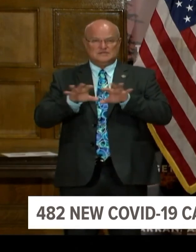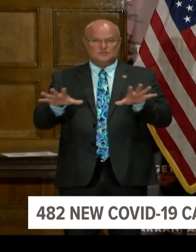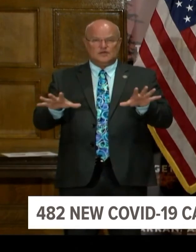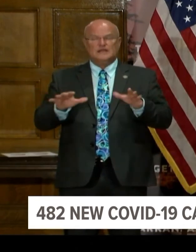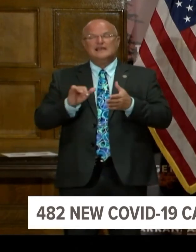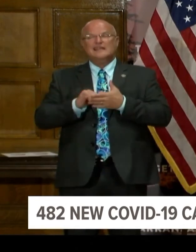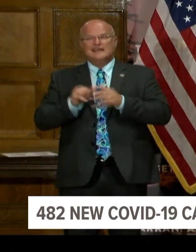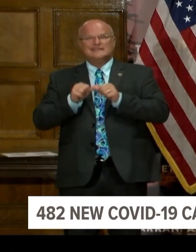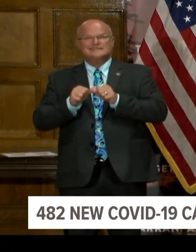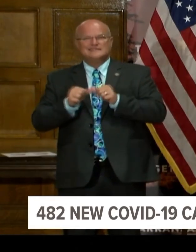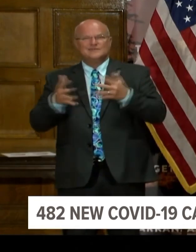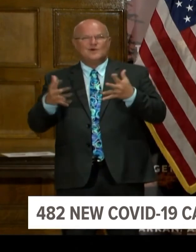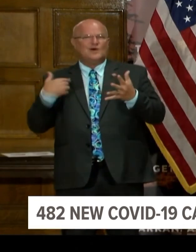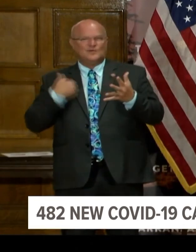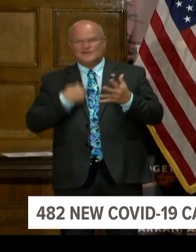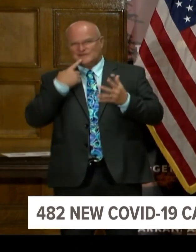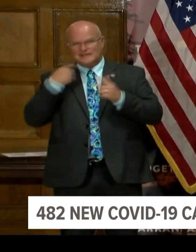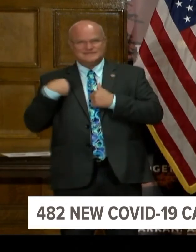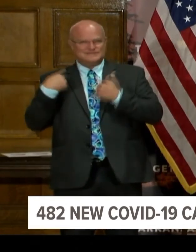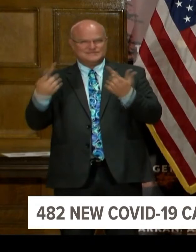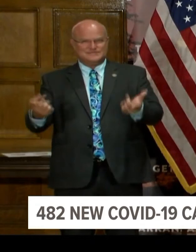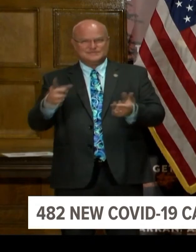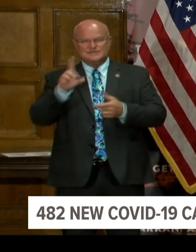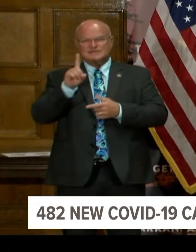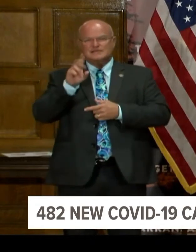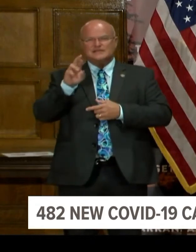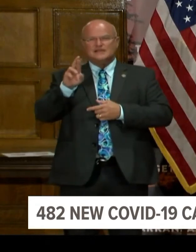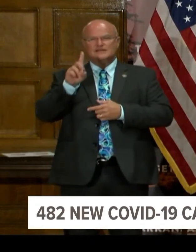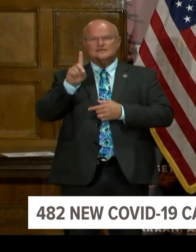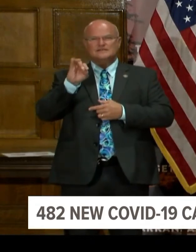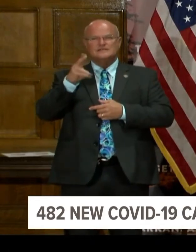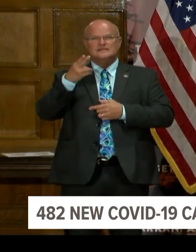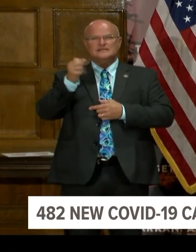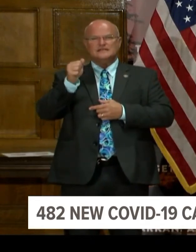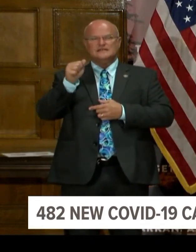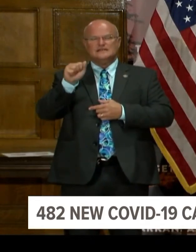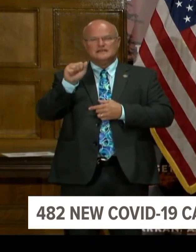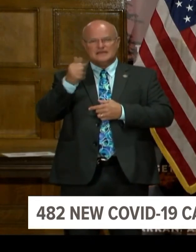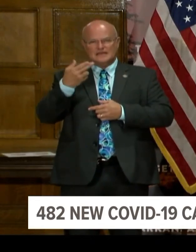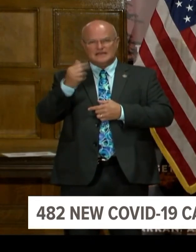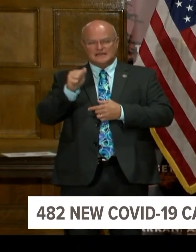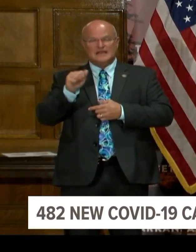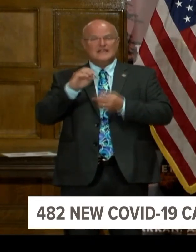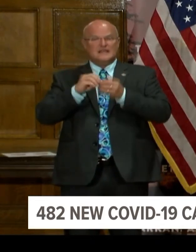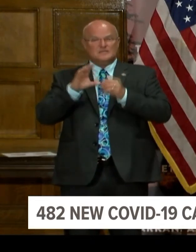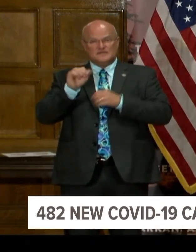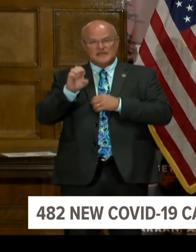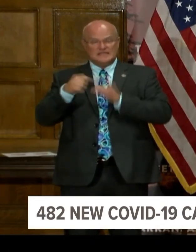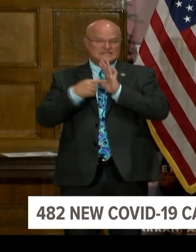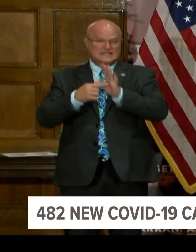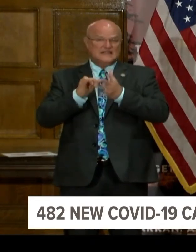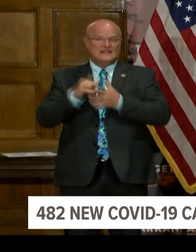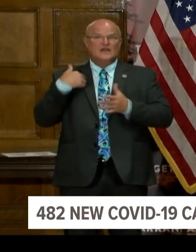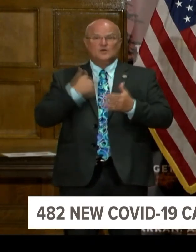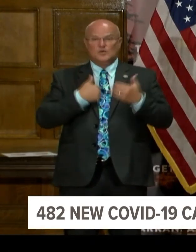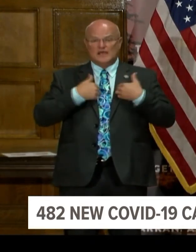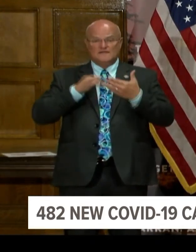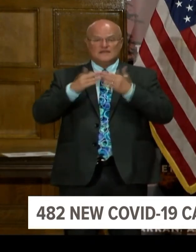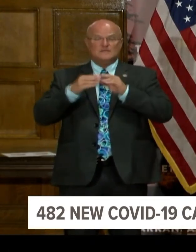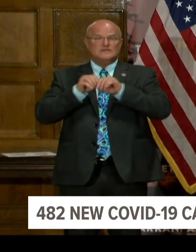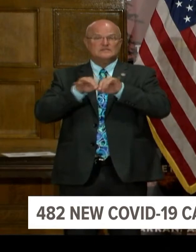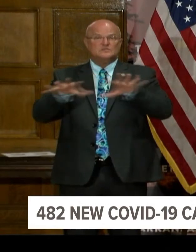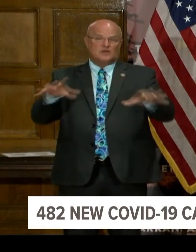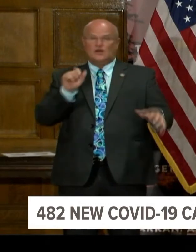that's consistent with what we've been saying, and Dr. Dillahay, that the number of cases we have indicate that we've got community spread